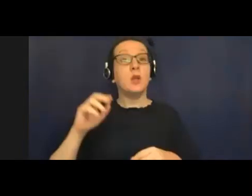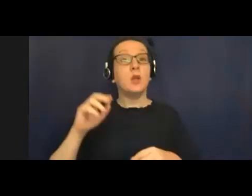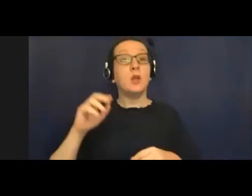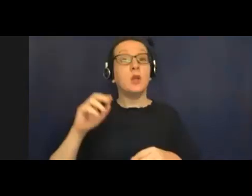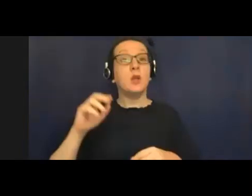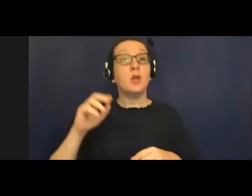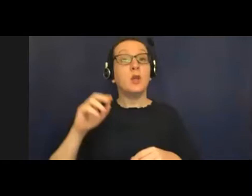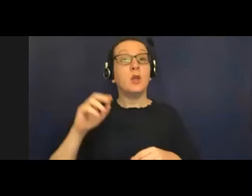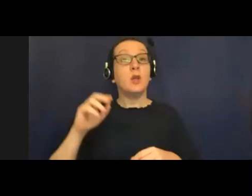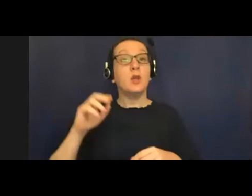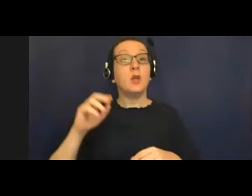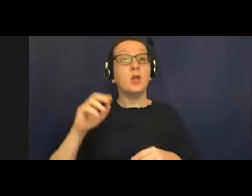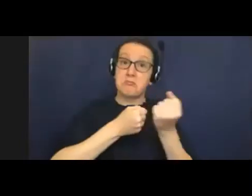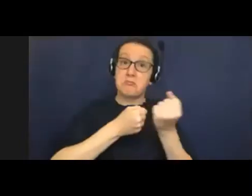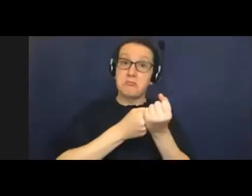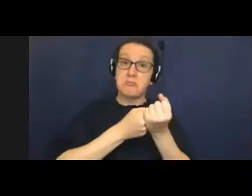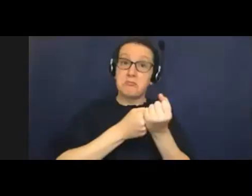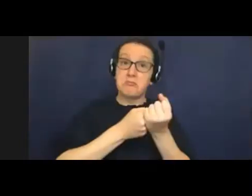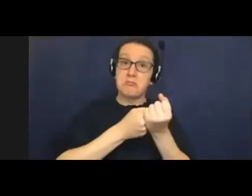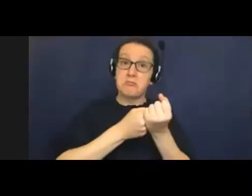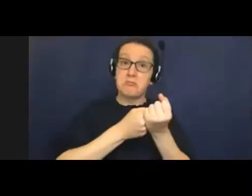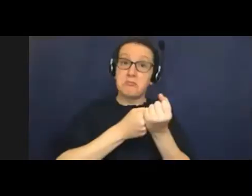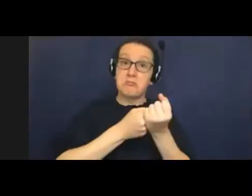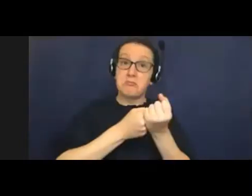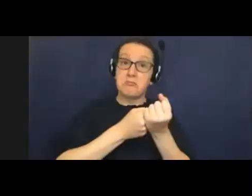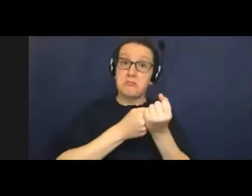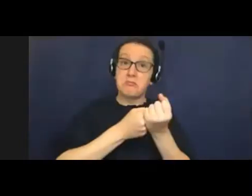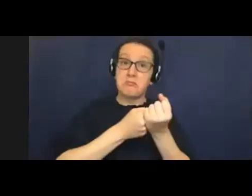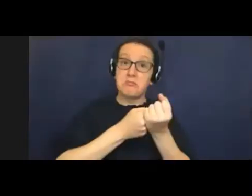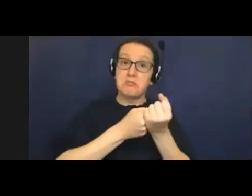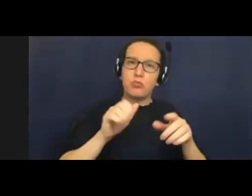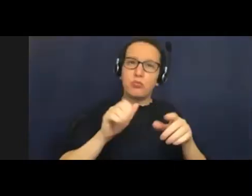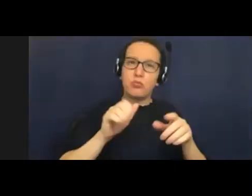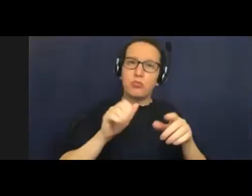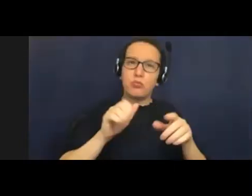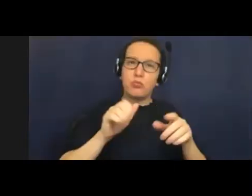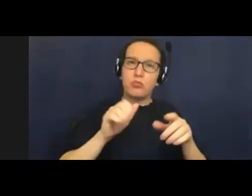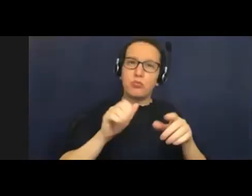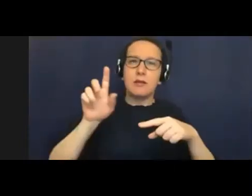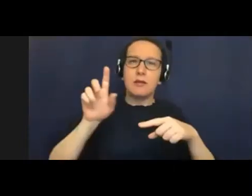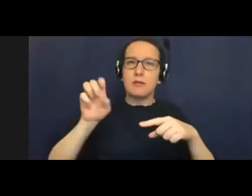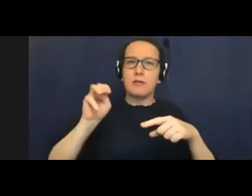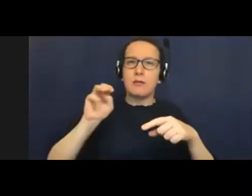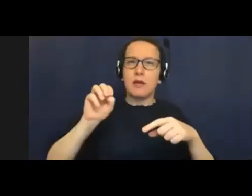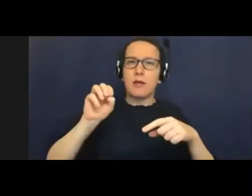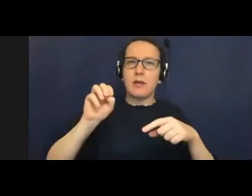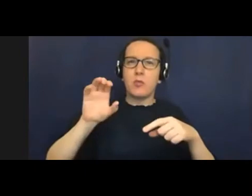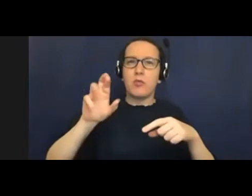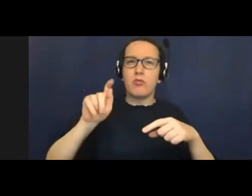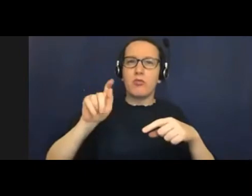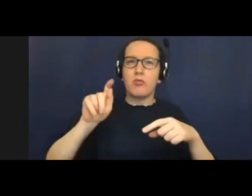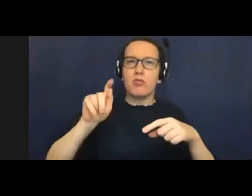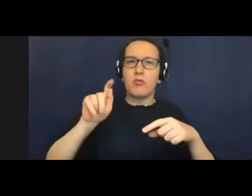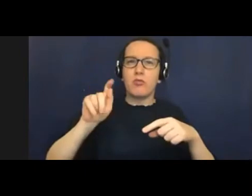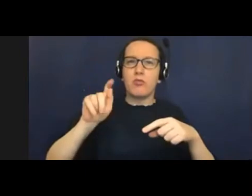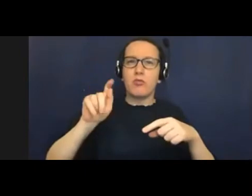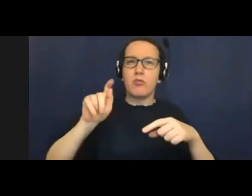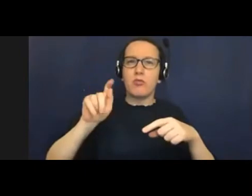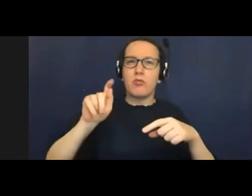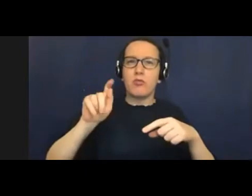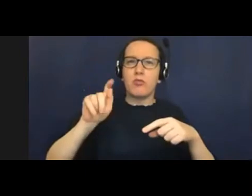leadership that champions democratic practices and is made possible by the generous support of the American